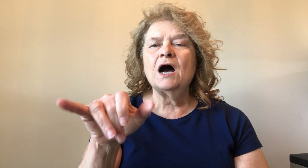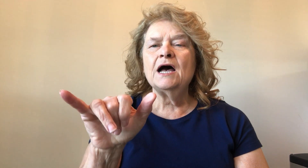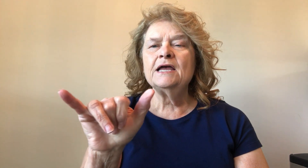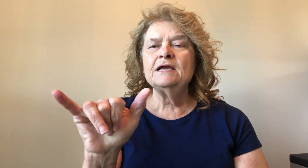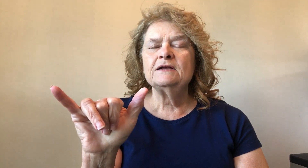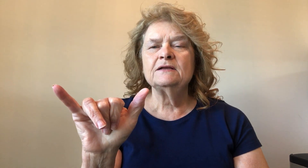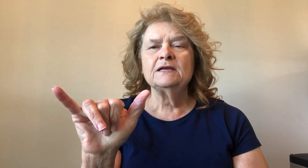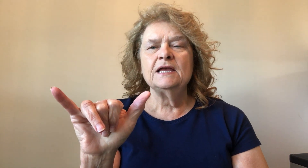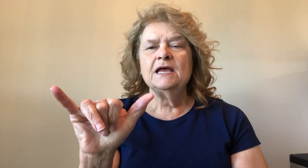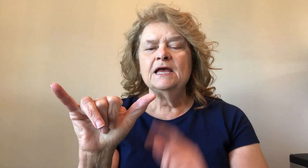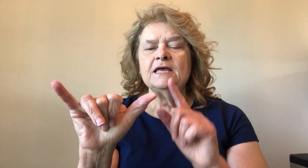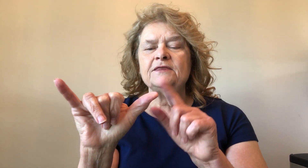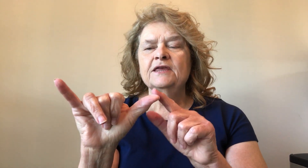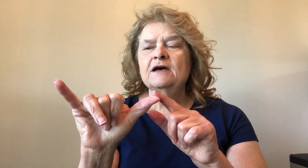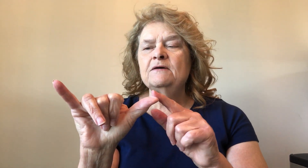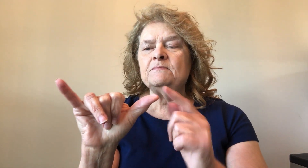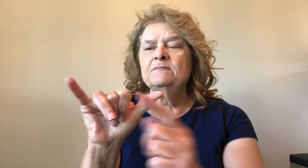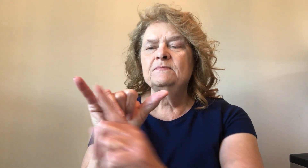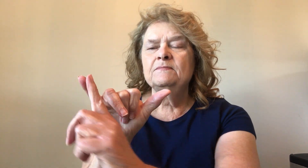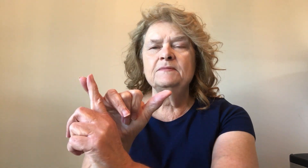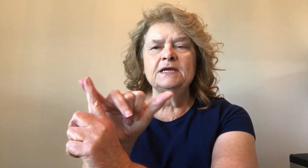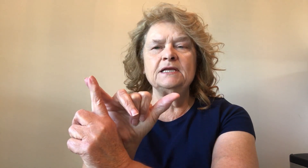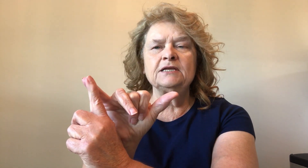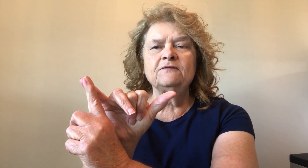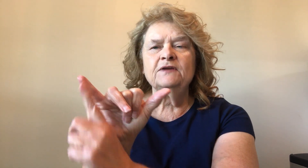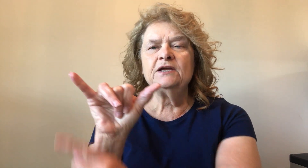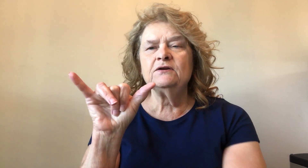Y. Thumb, little finger,